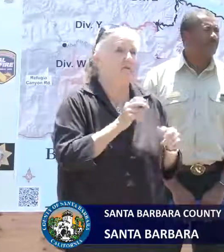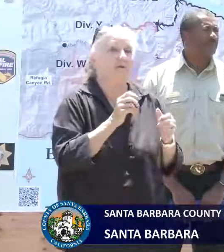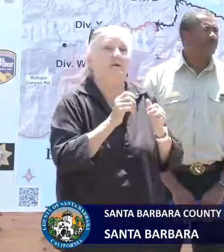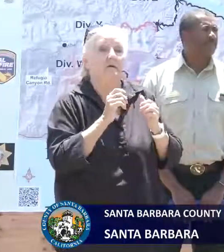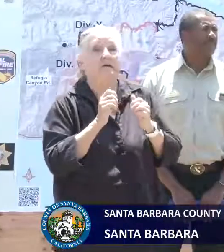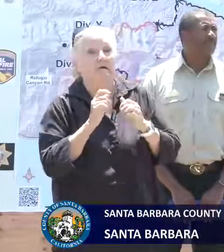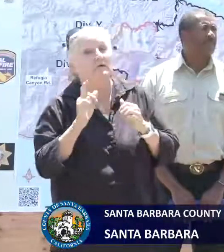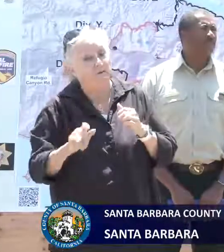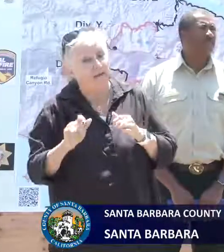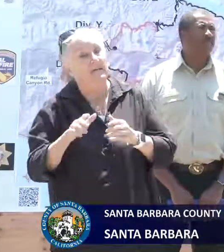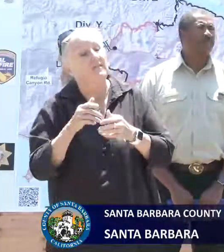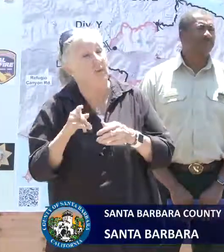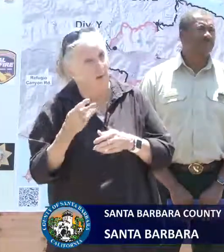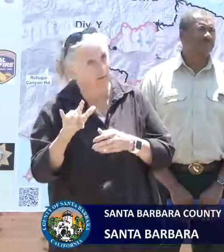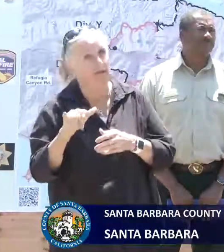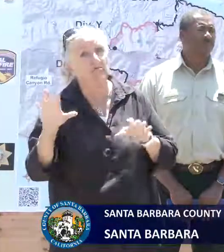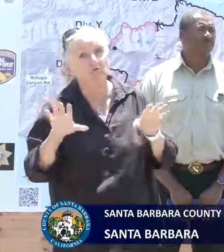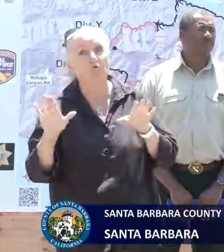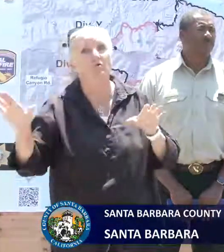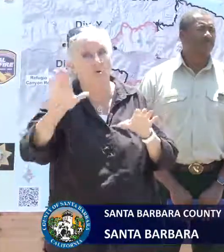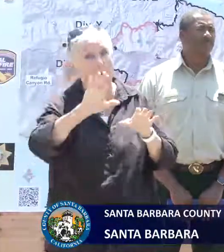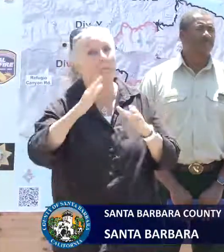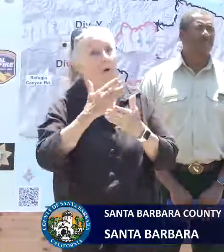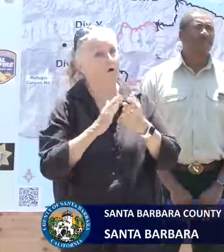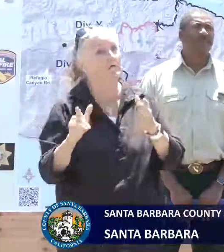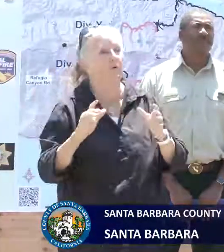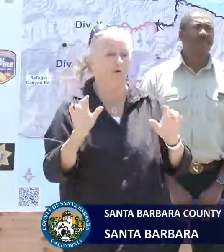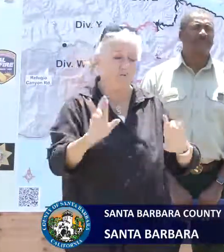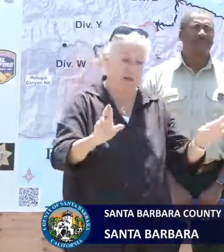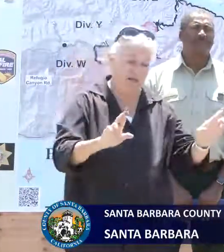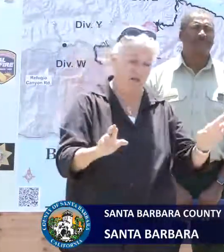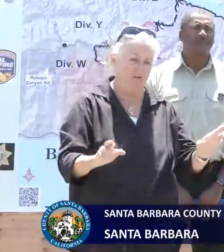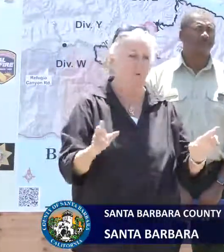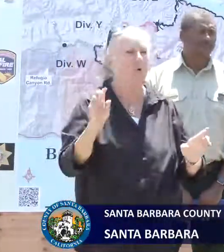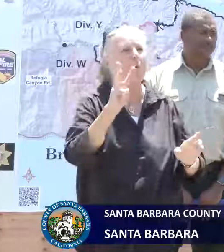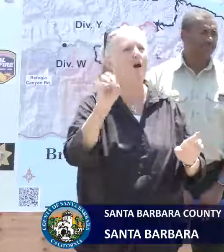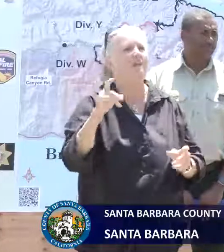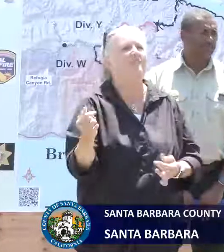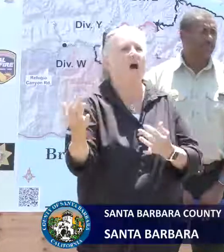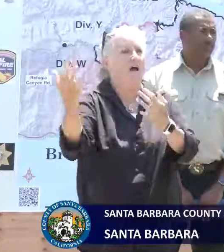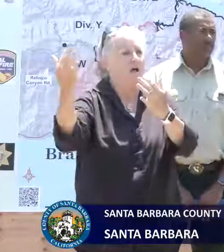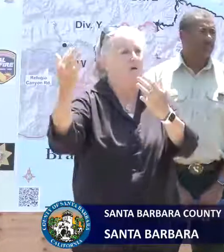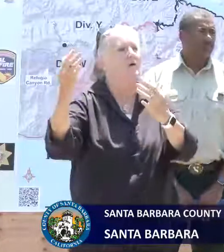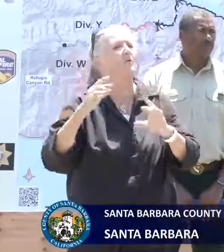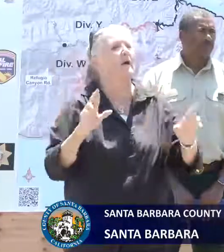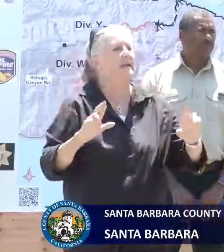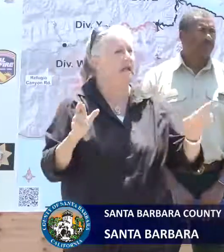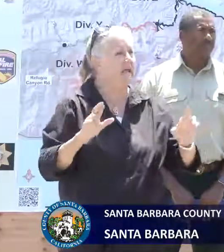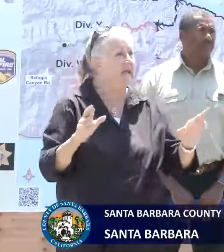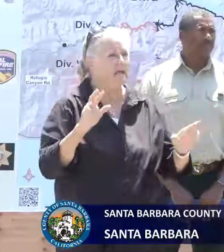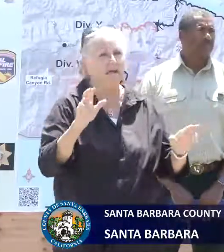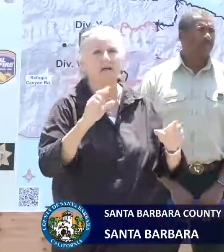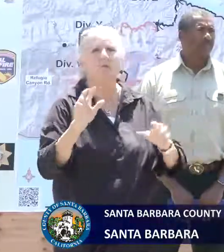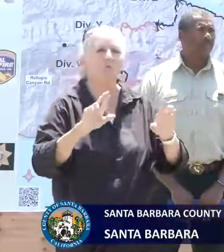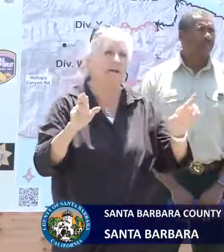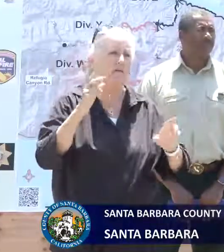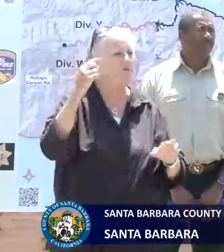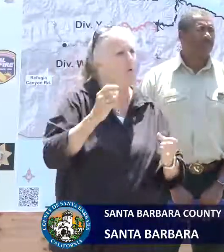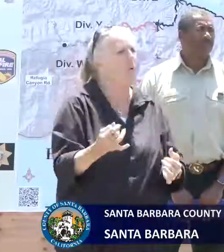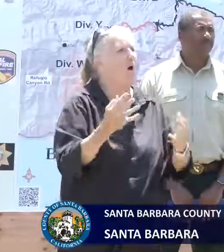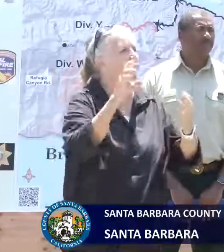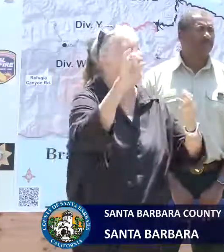public to do your part too. Again, Ready for Wildfire, I talk about it all the time, readyforwildfire.org, go to that